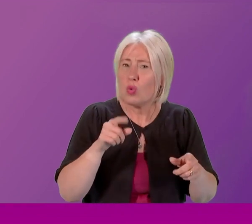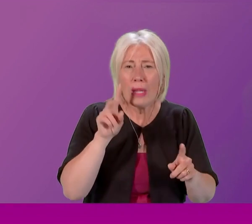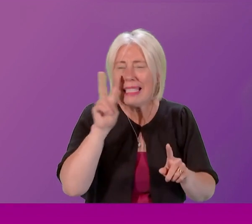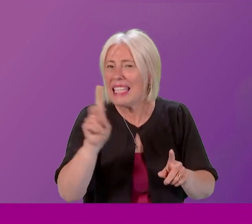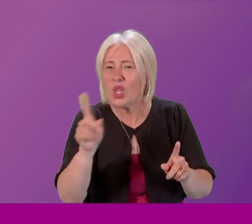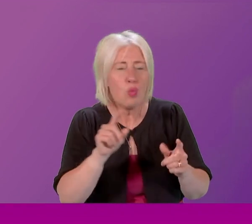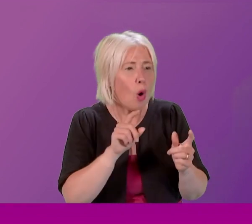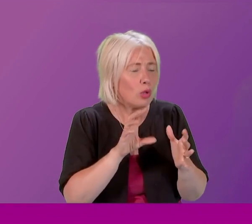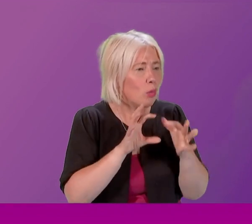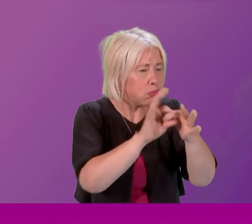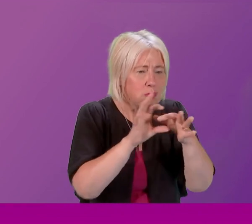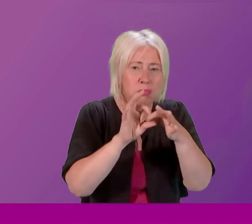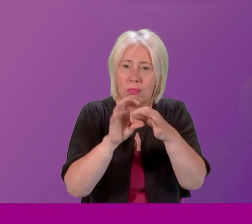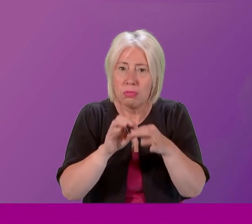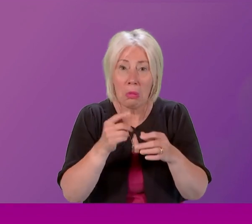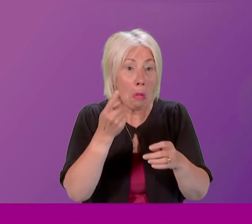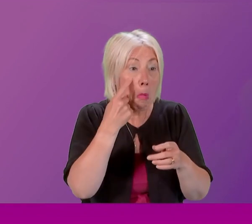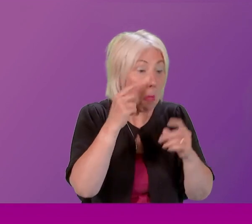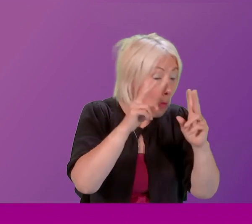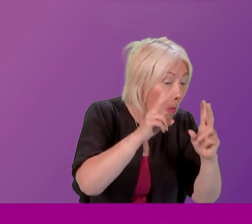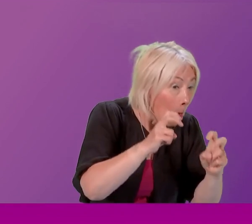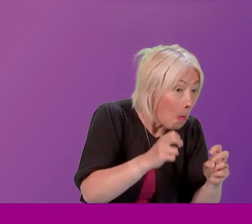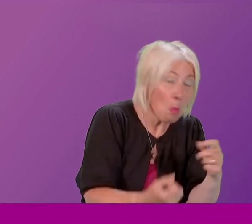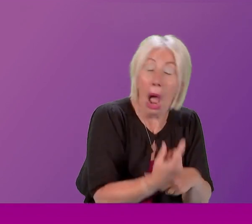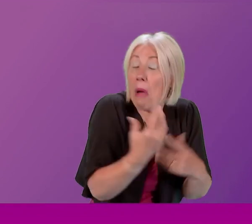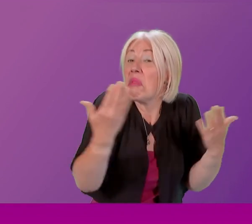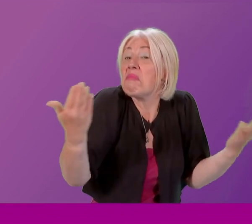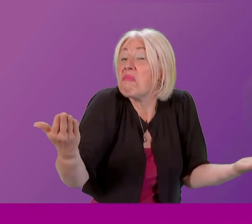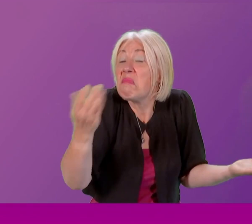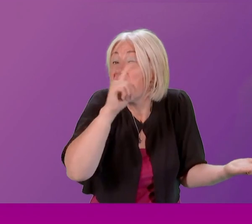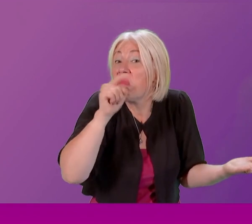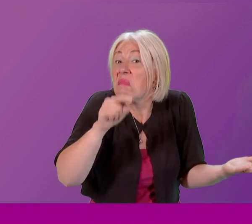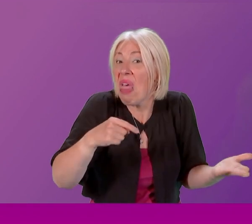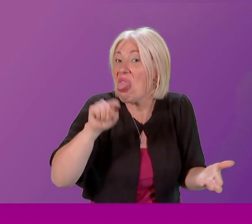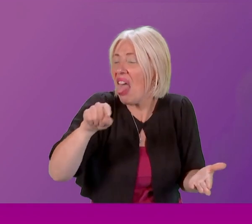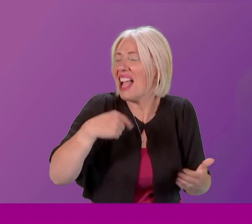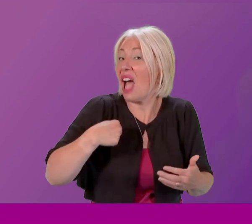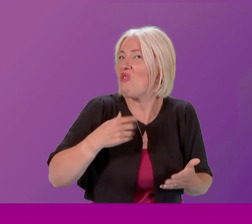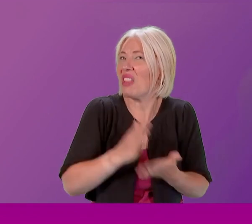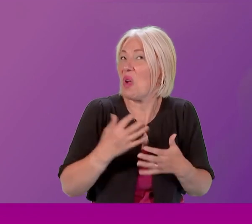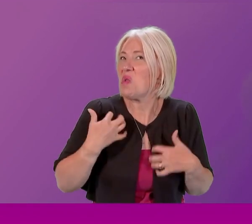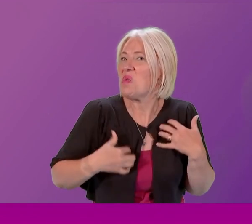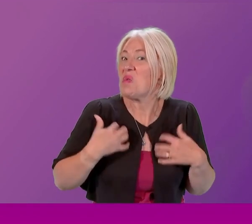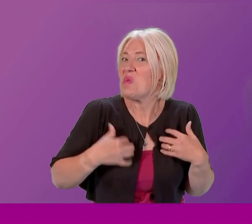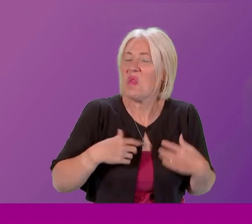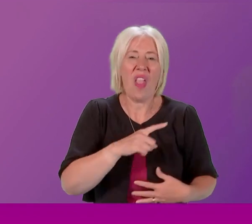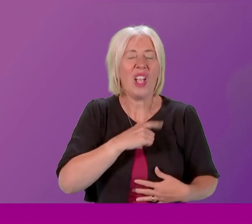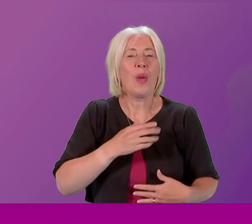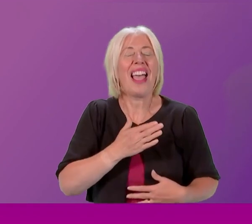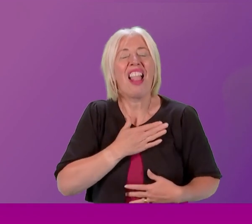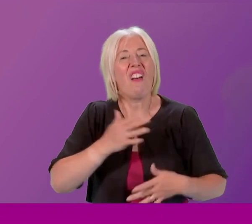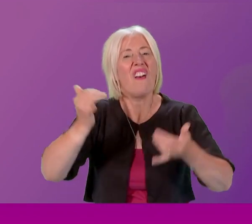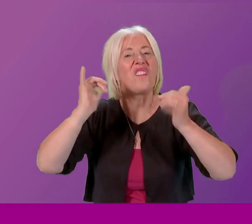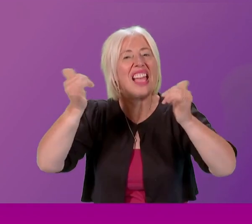see what's going to happen there. It's that, to me, I find fascinating. And that's what I love festivals to